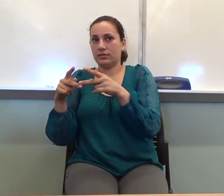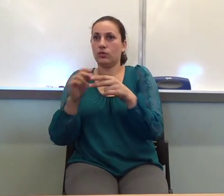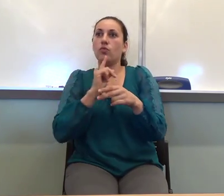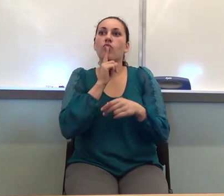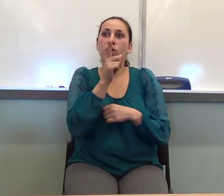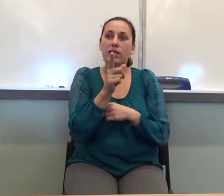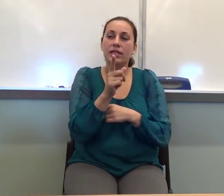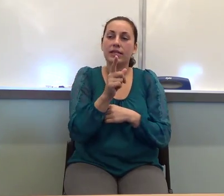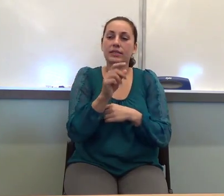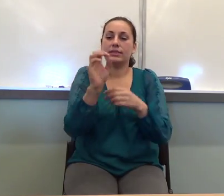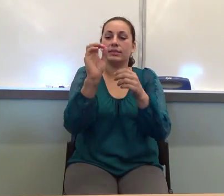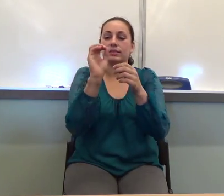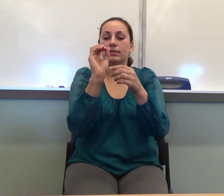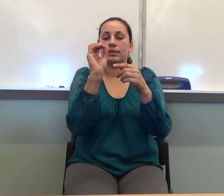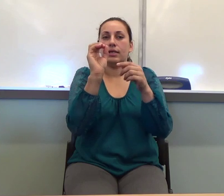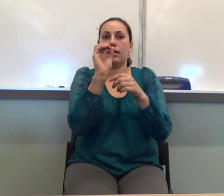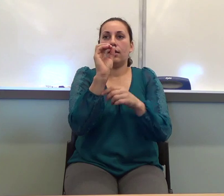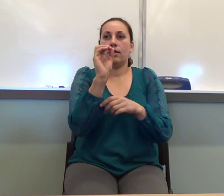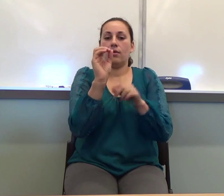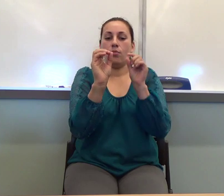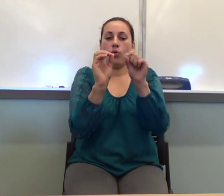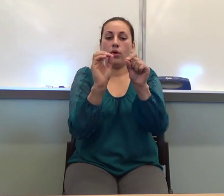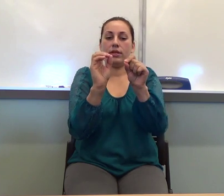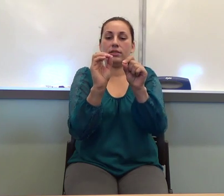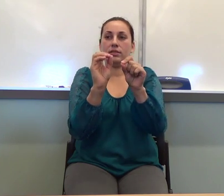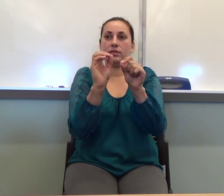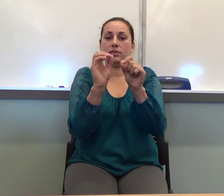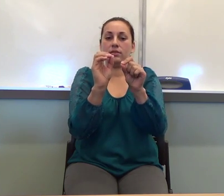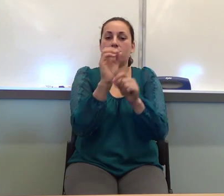0.38 per pound.